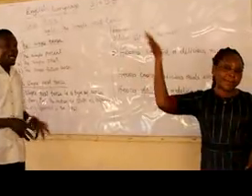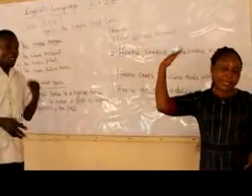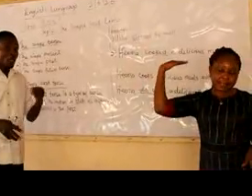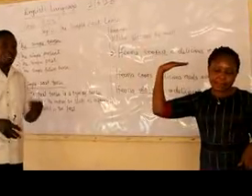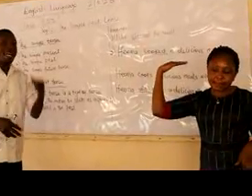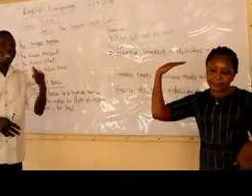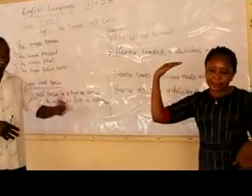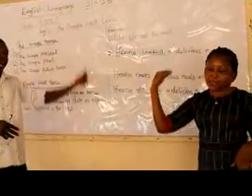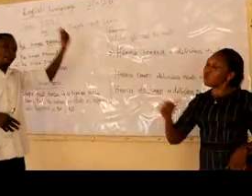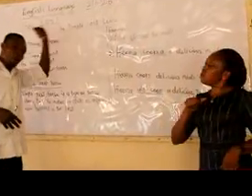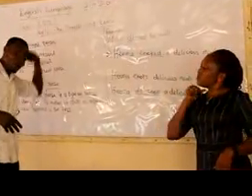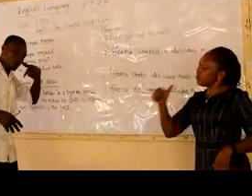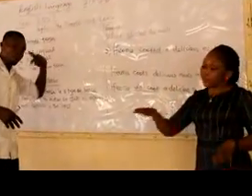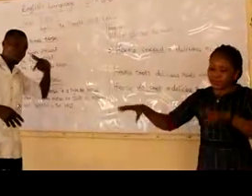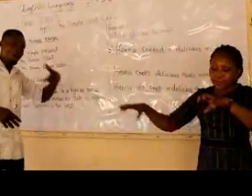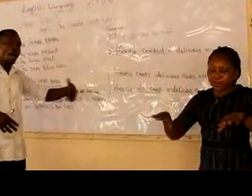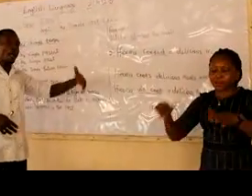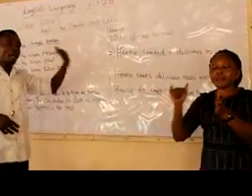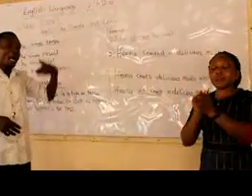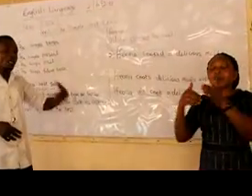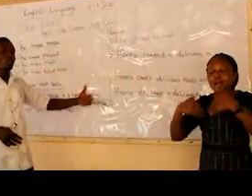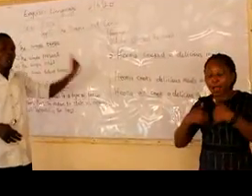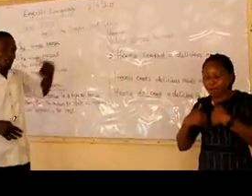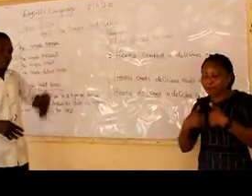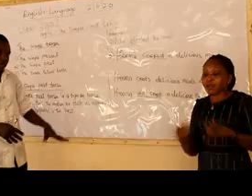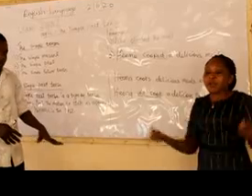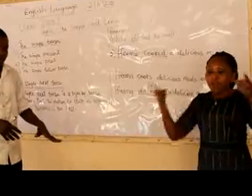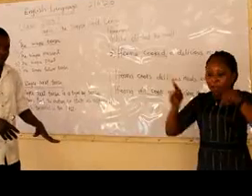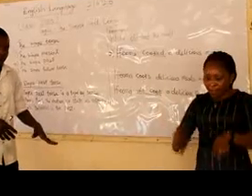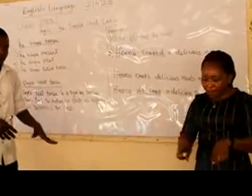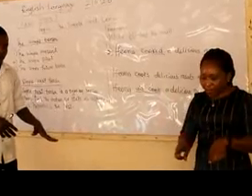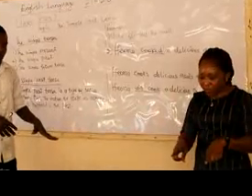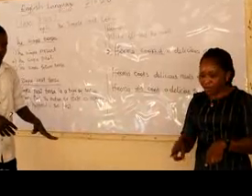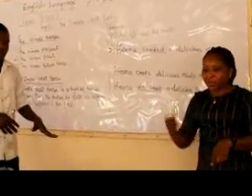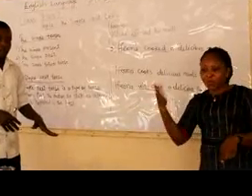not an action that has happened before another action took place,